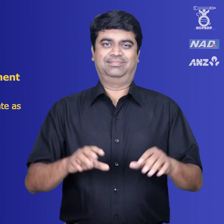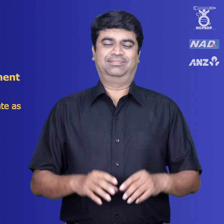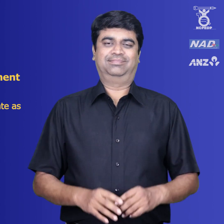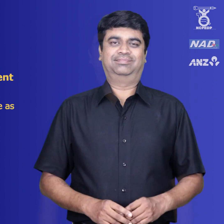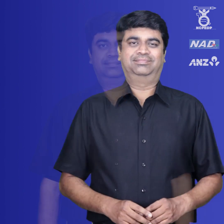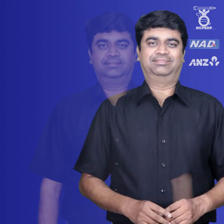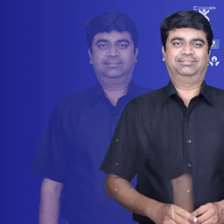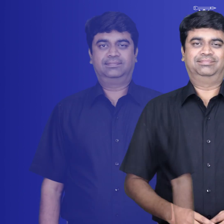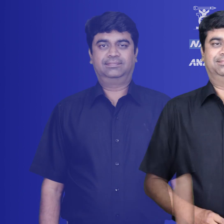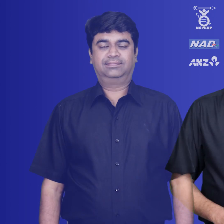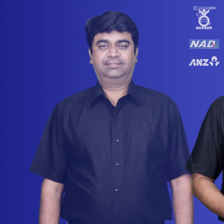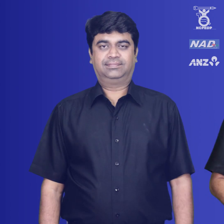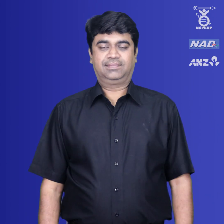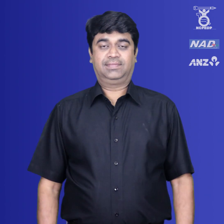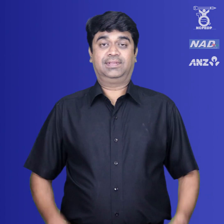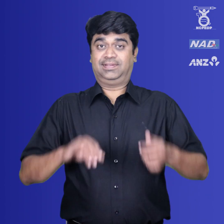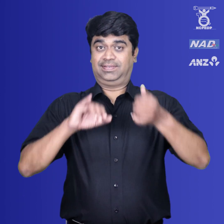gazette, appoint.